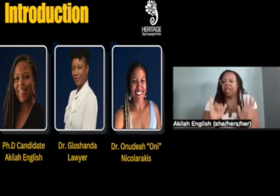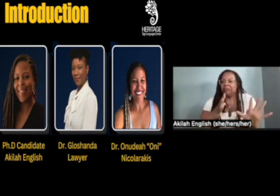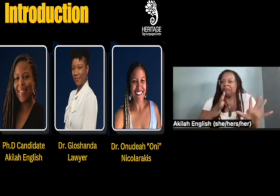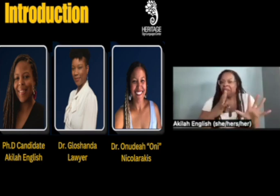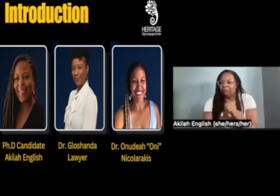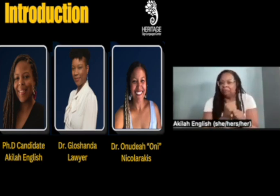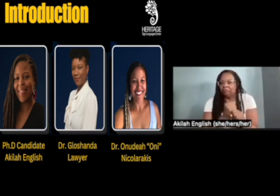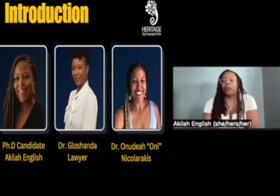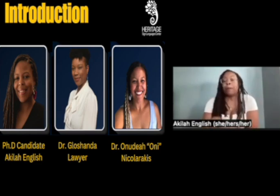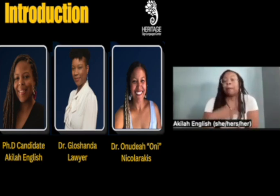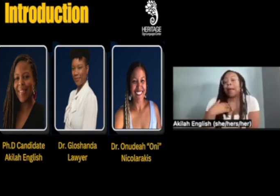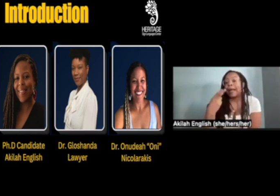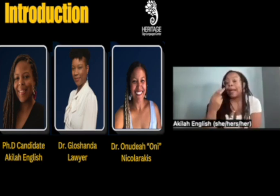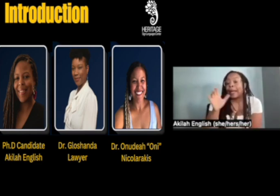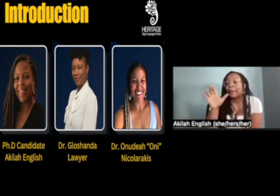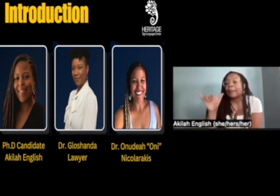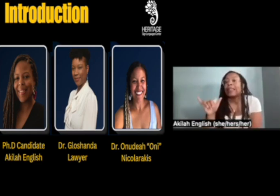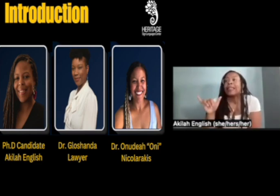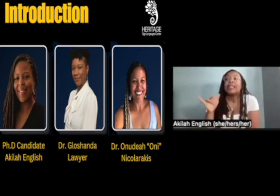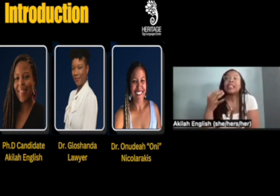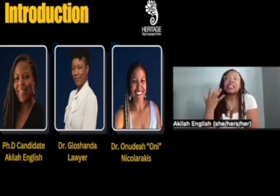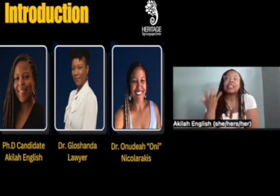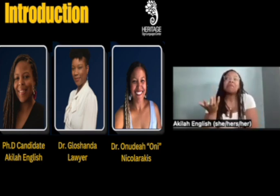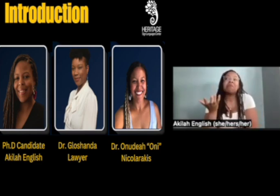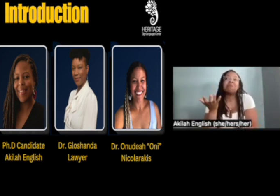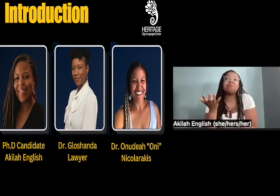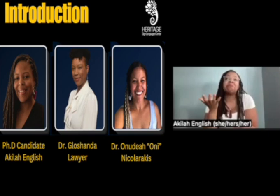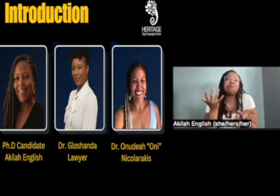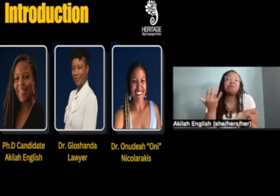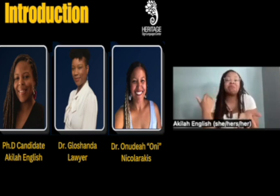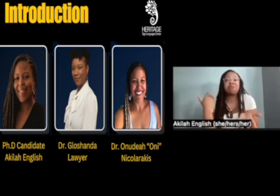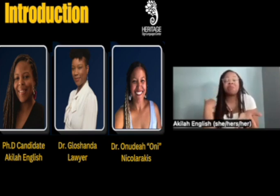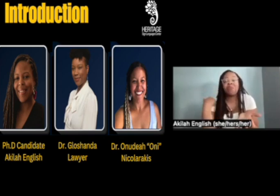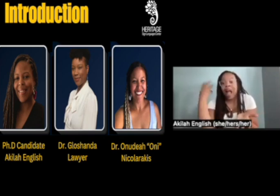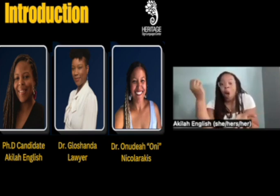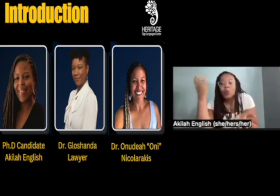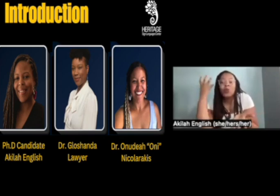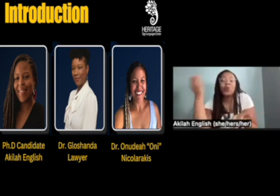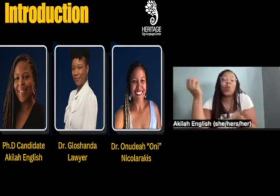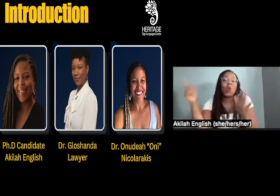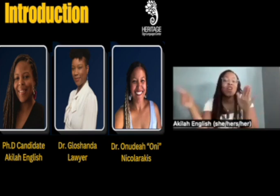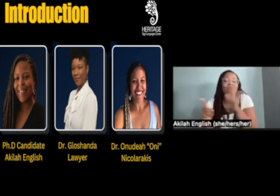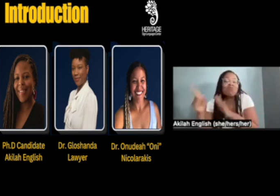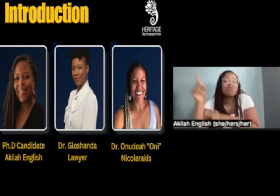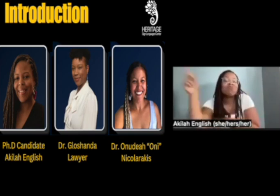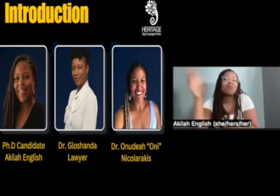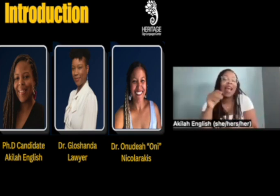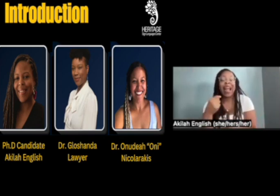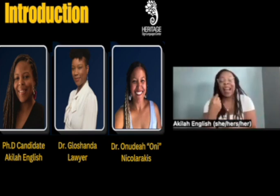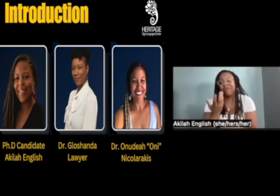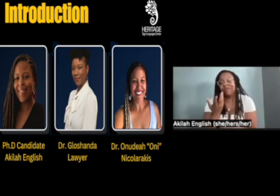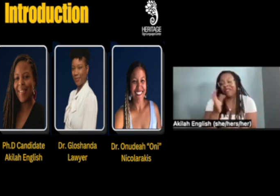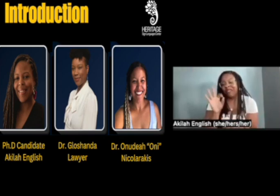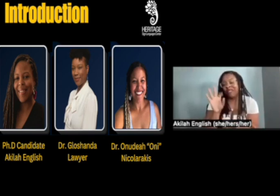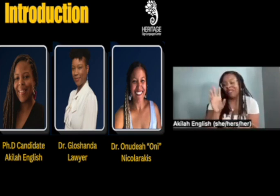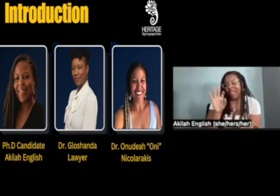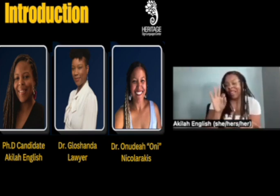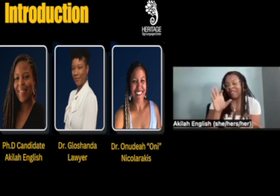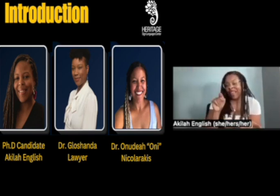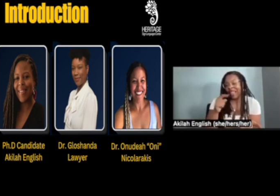can create a space that affirms and thrives what our students are up to. I like being